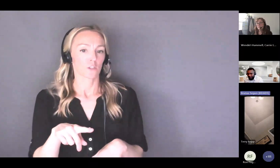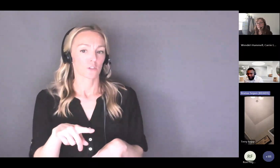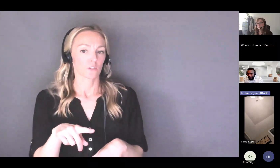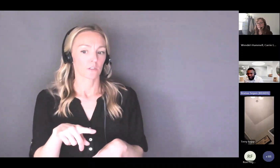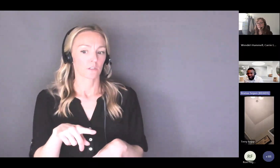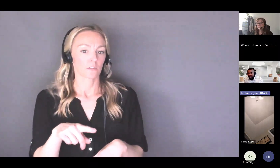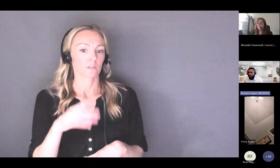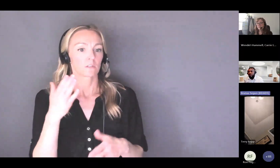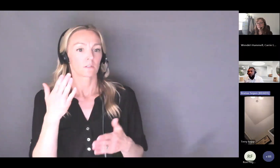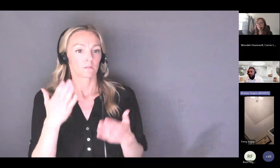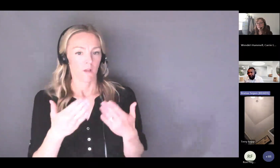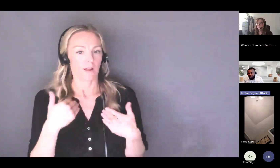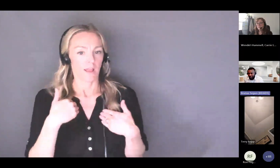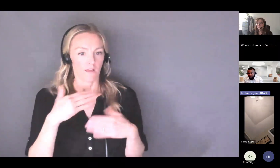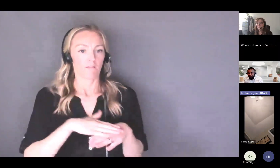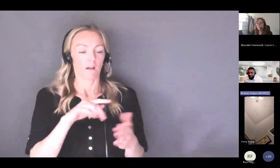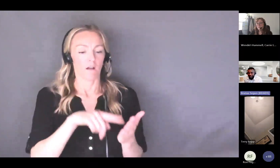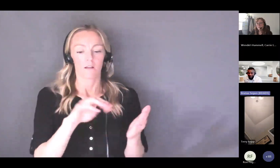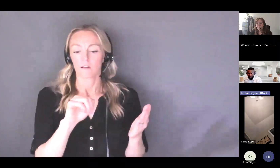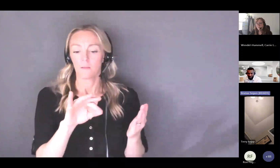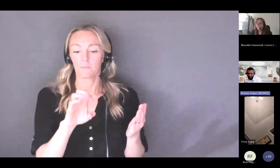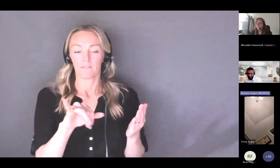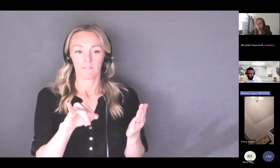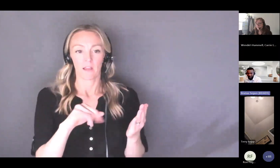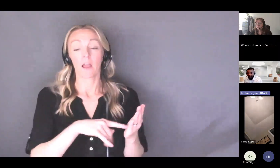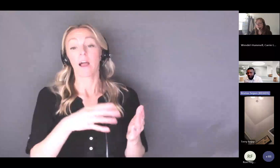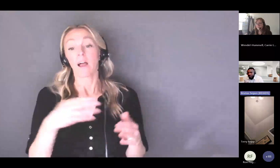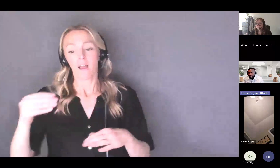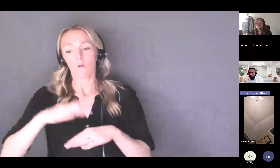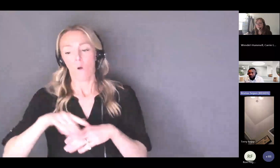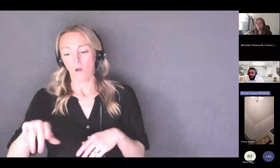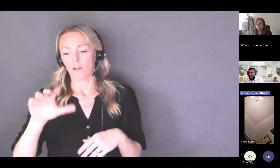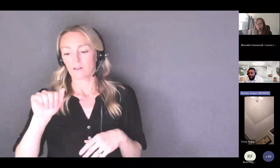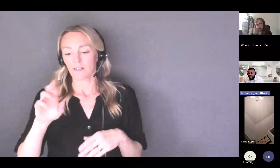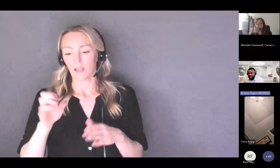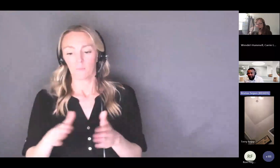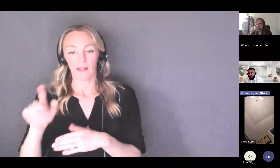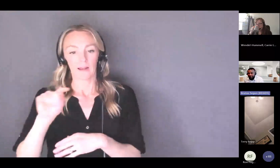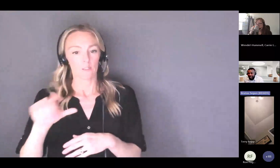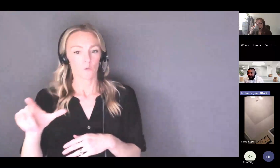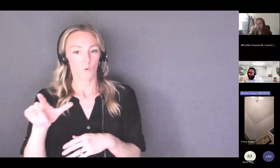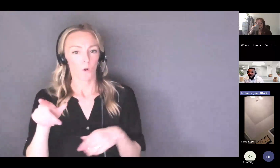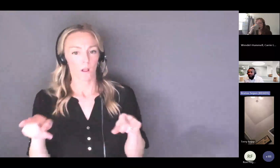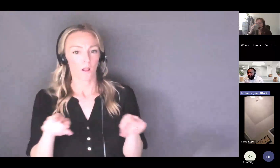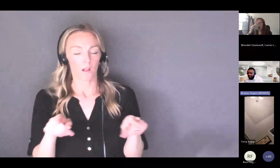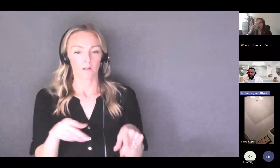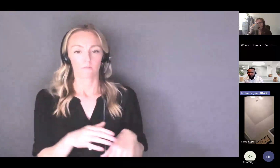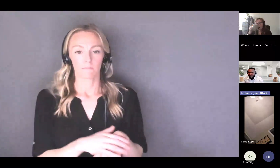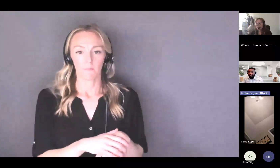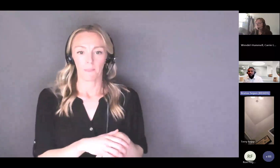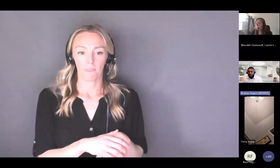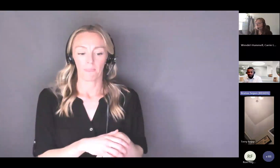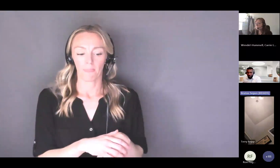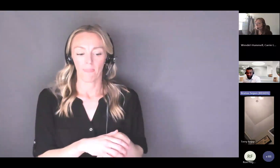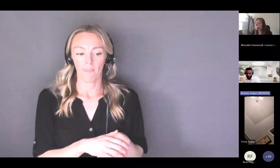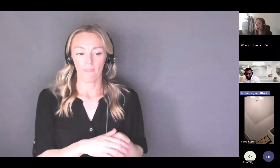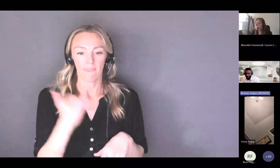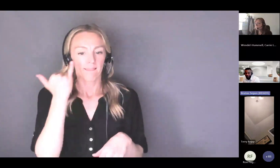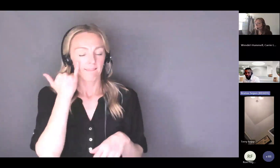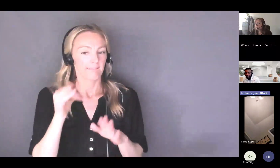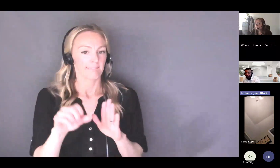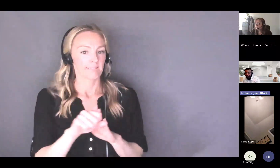on the MIFI and also appear on the care planning tool. So if either direction, if the state wants